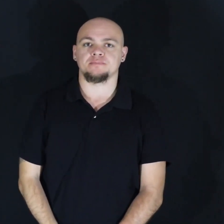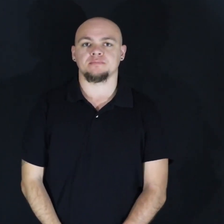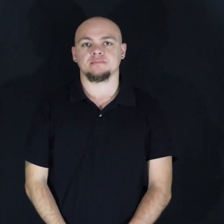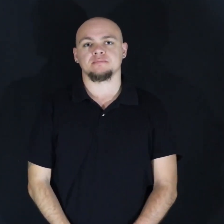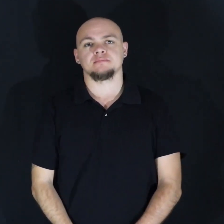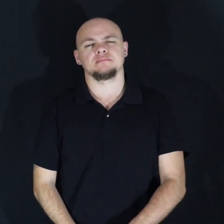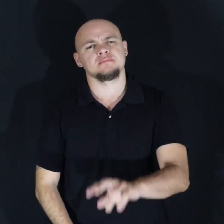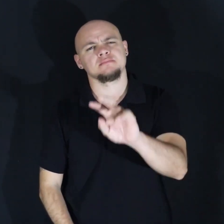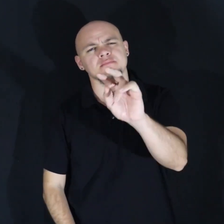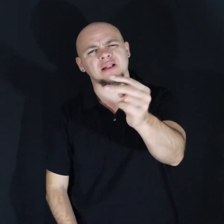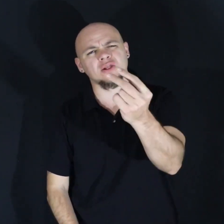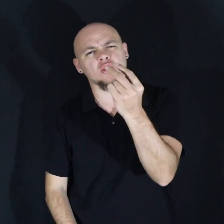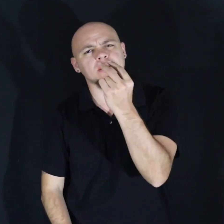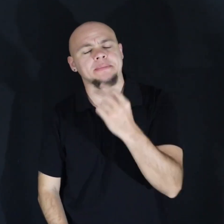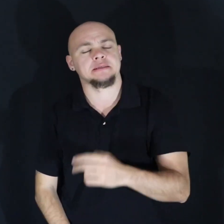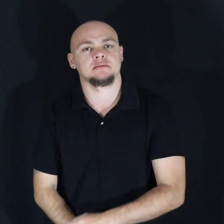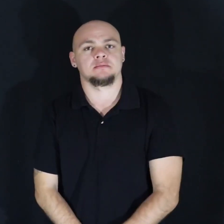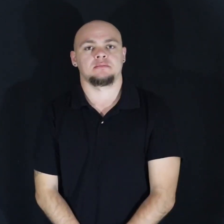Look at me.